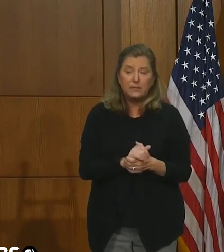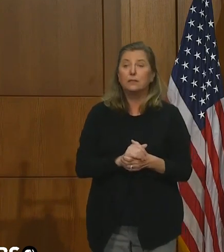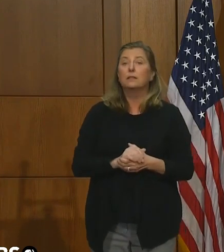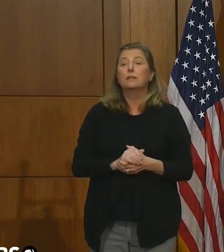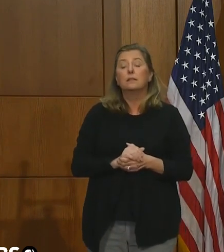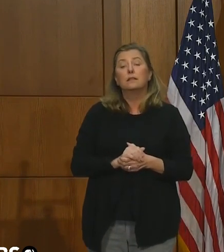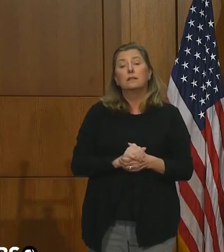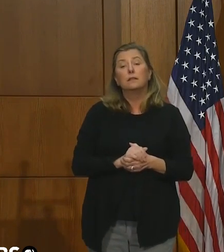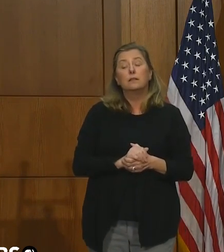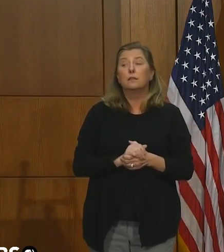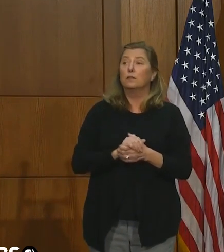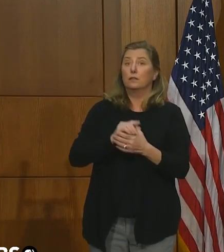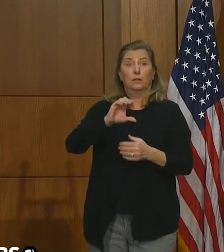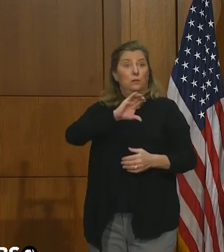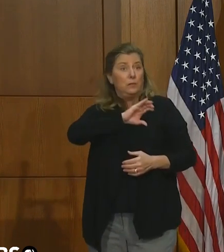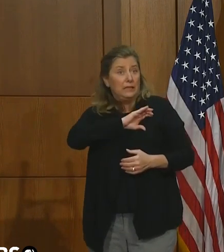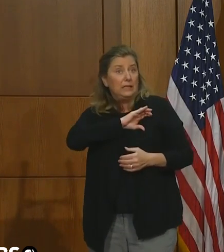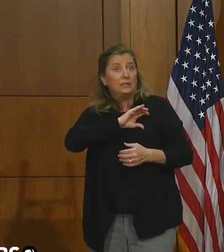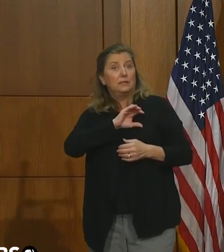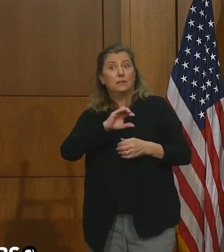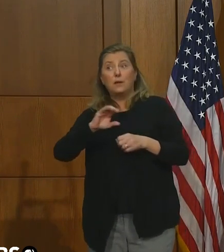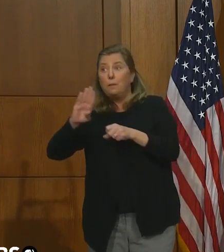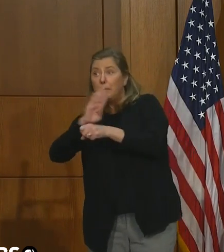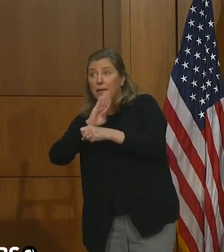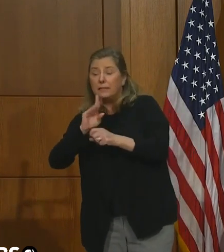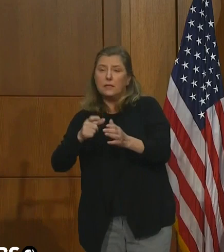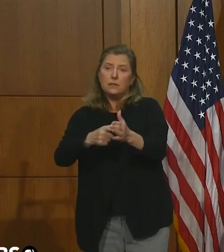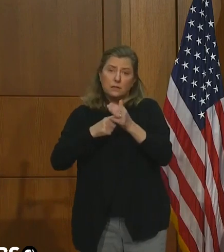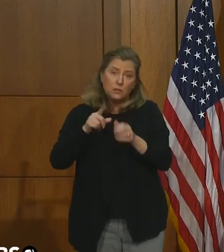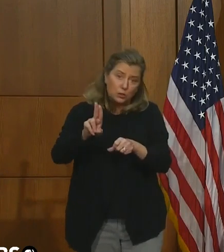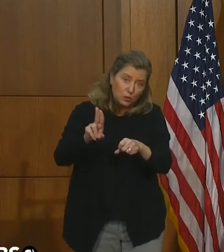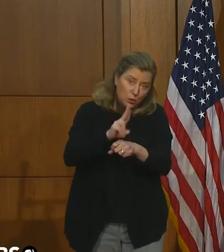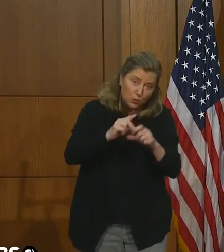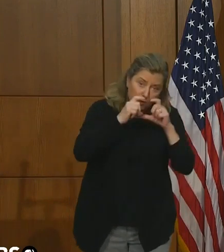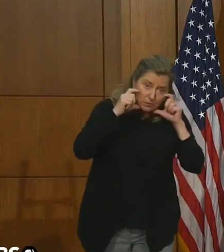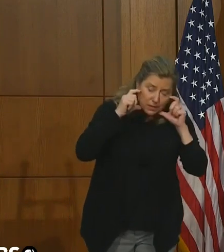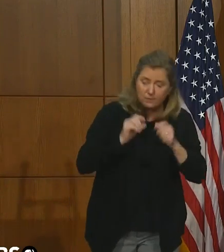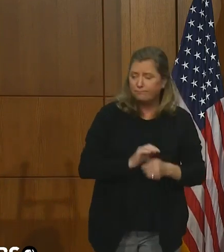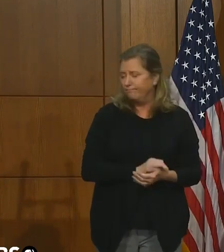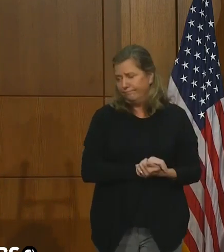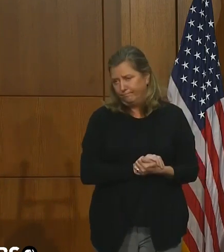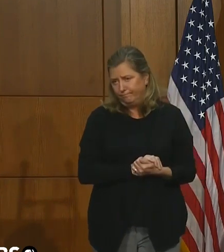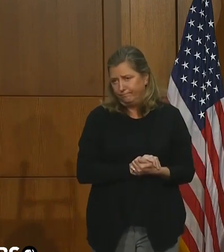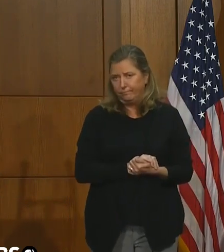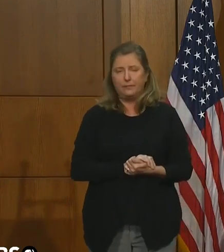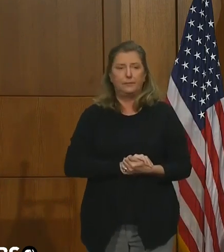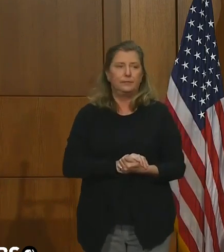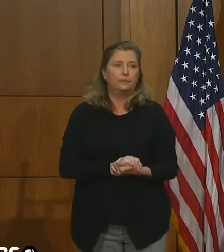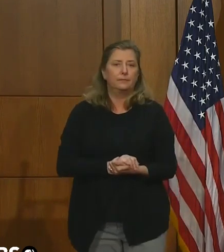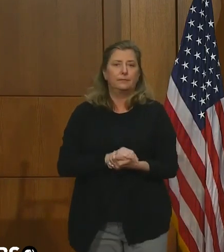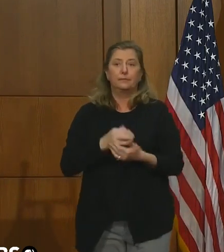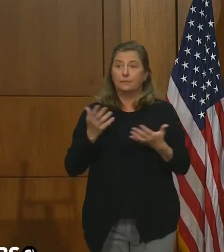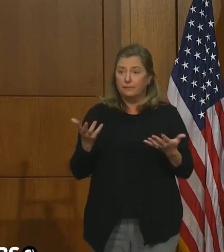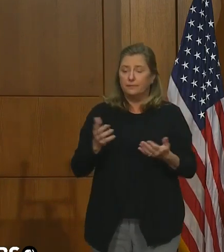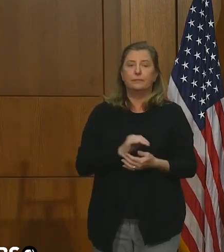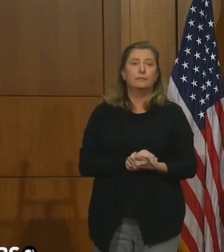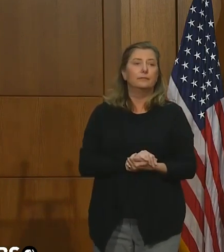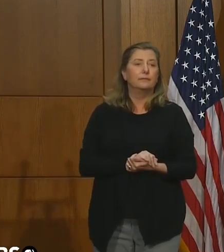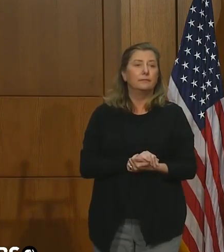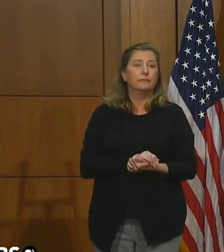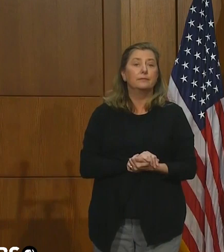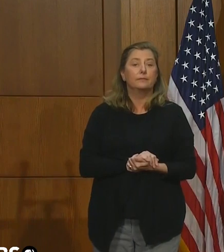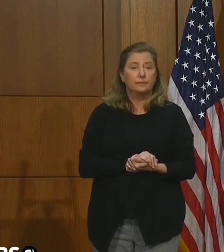the responsibility of law enforcement or a business to make sure you are wearing a face covering. Rather,